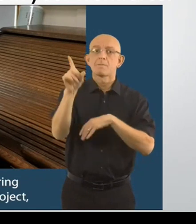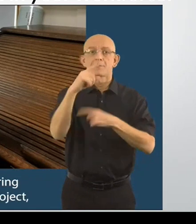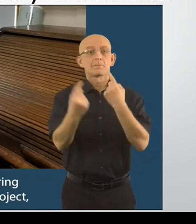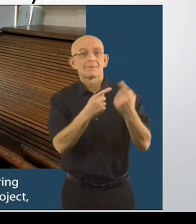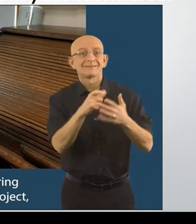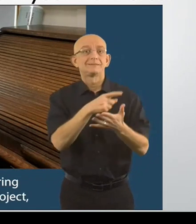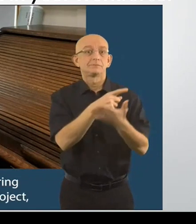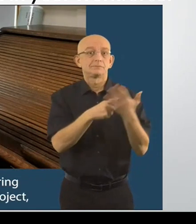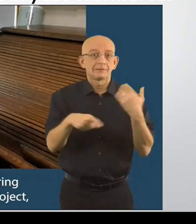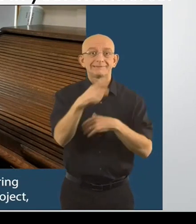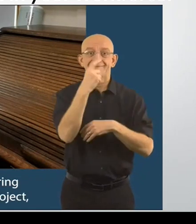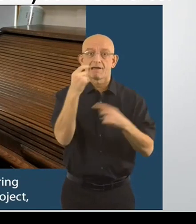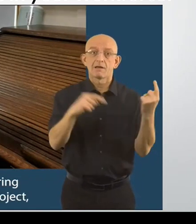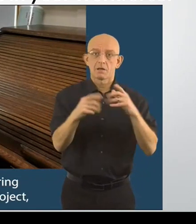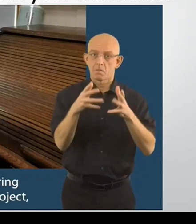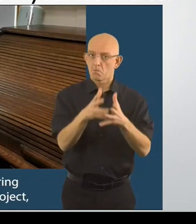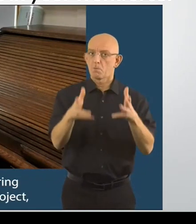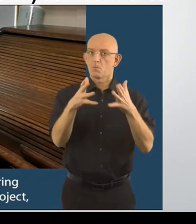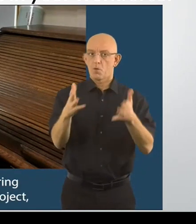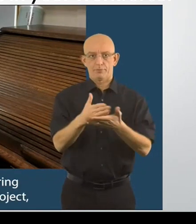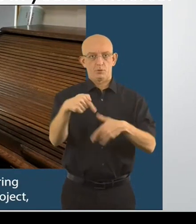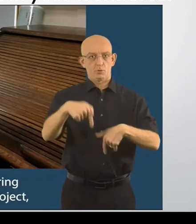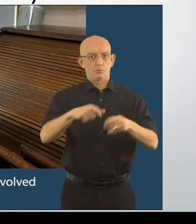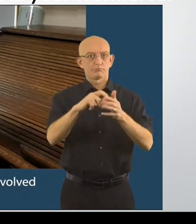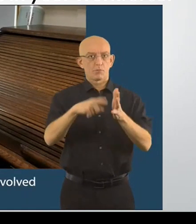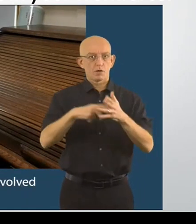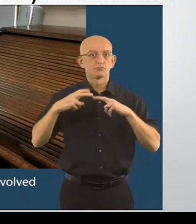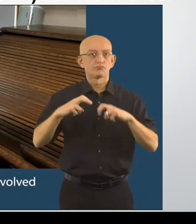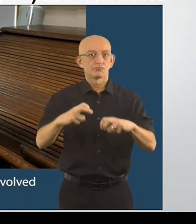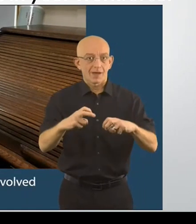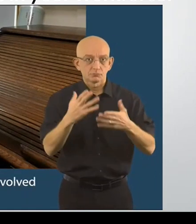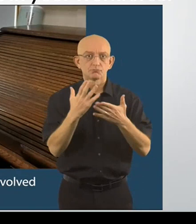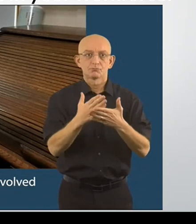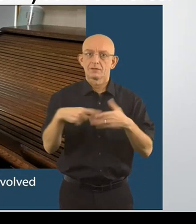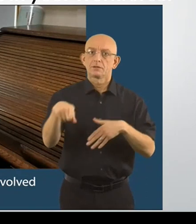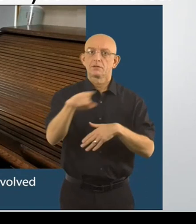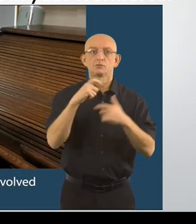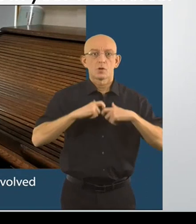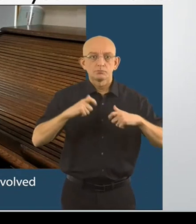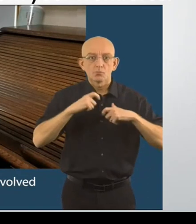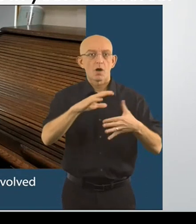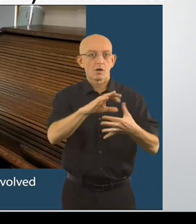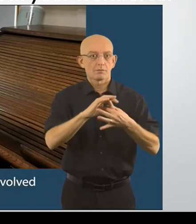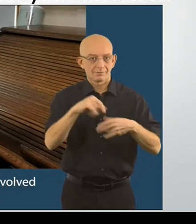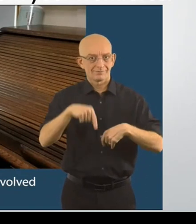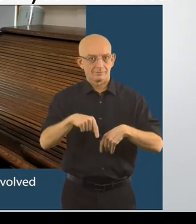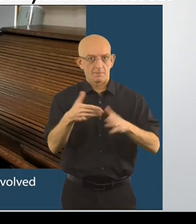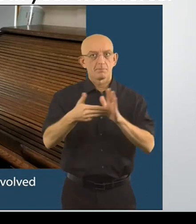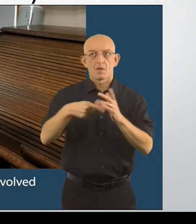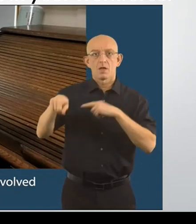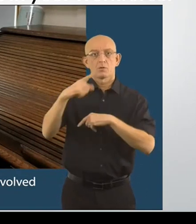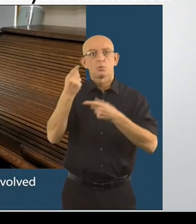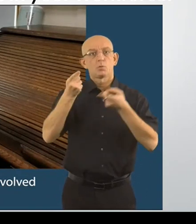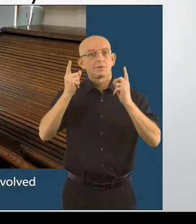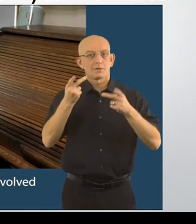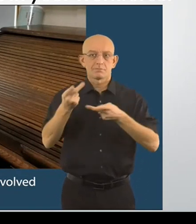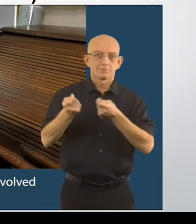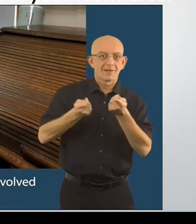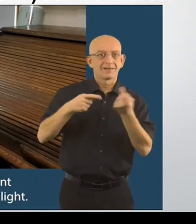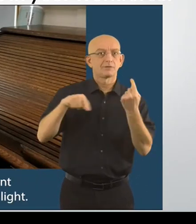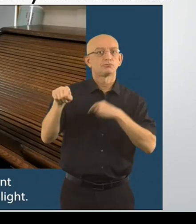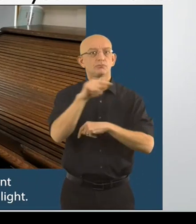disabilities and what they can bring to fostering has really increased through the project. So that's sort of generally the social workers that are involved